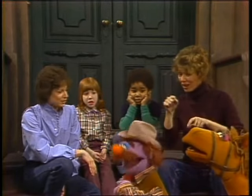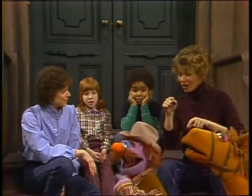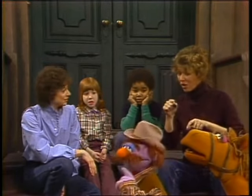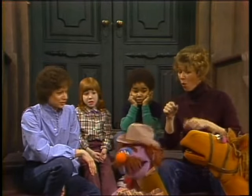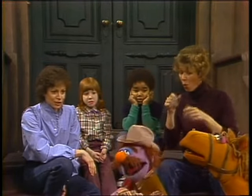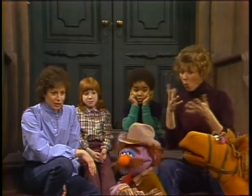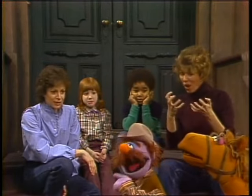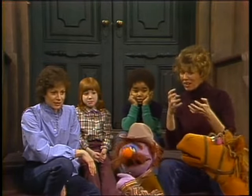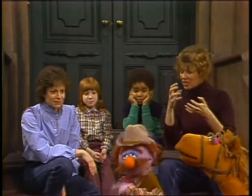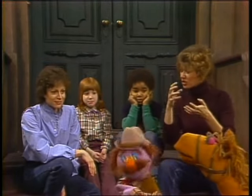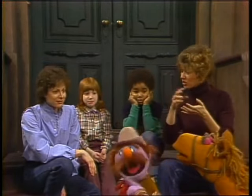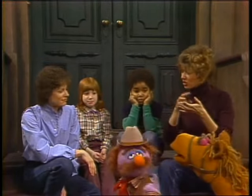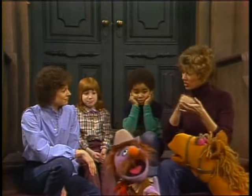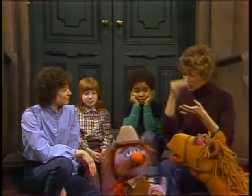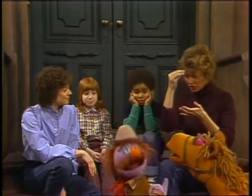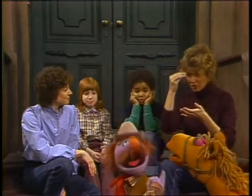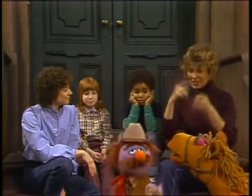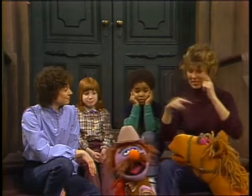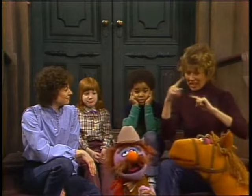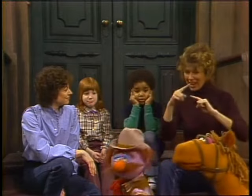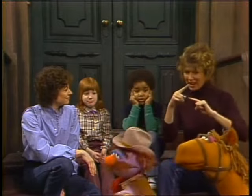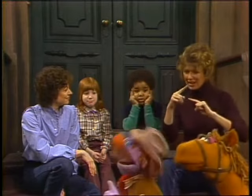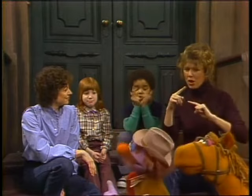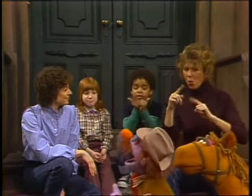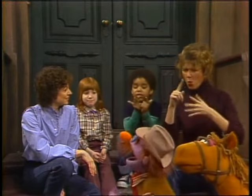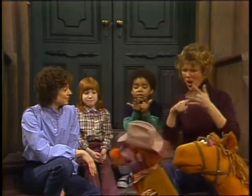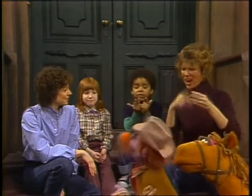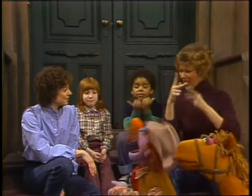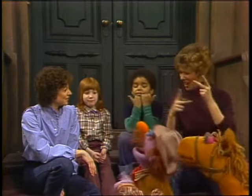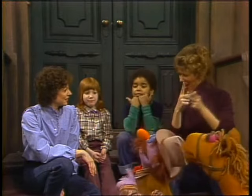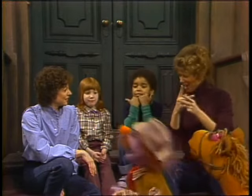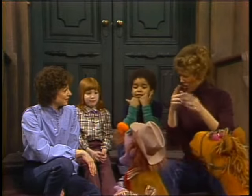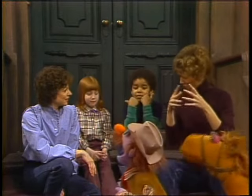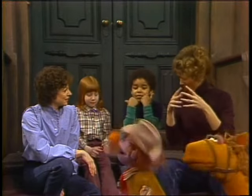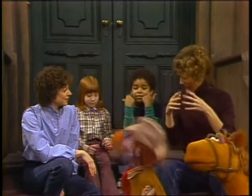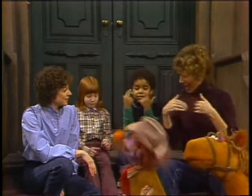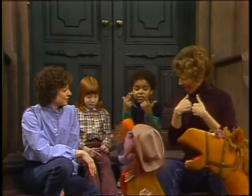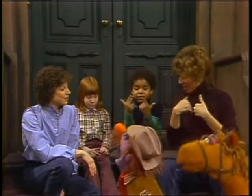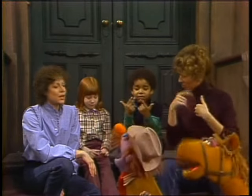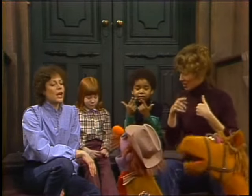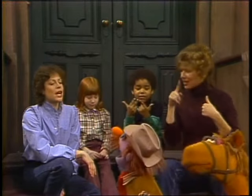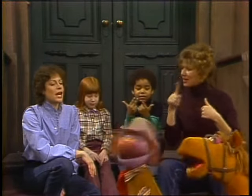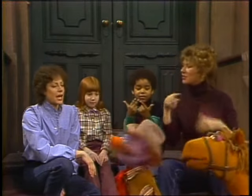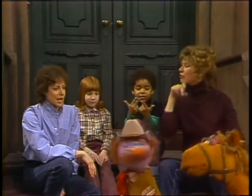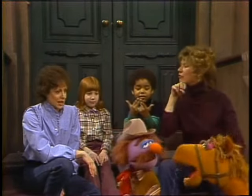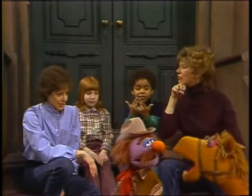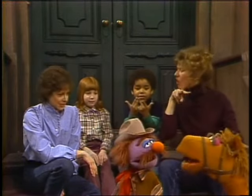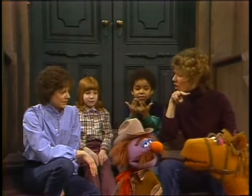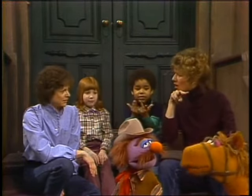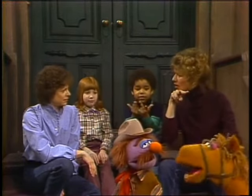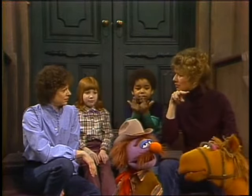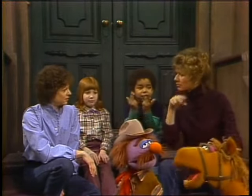the sign of what kind of animal he is. You know, a frog. I ain't a frog,